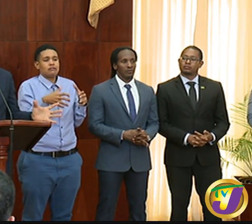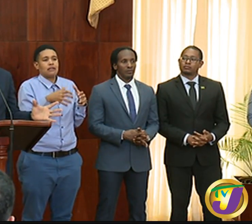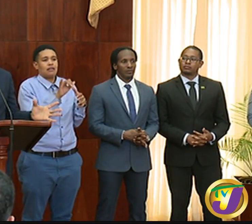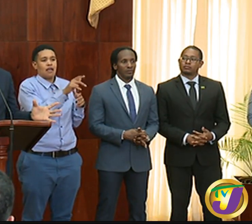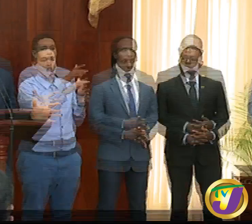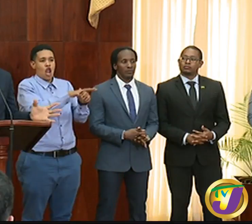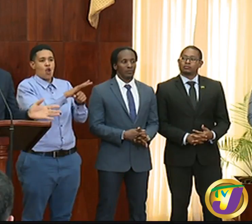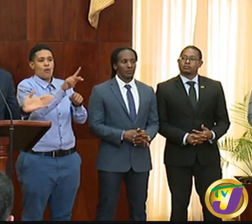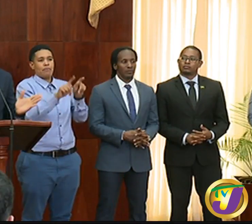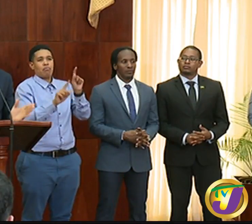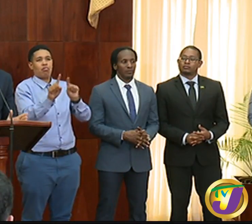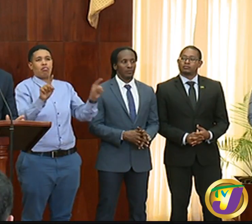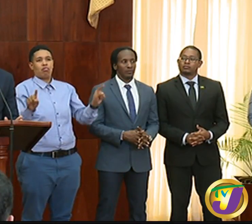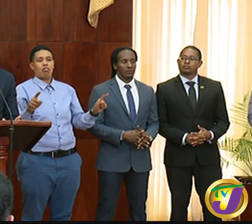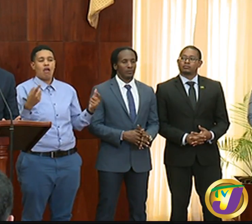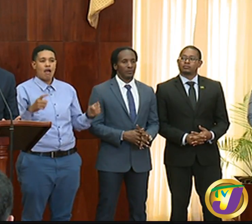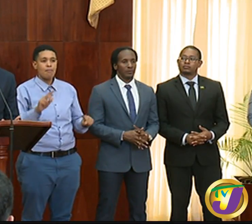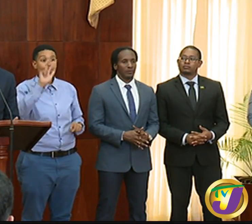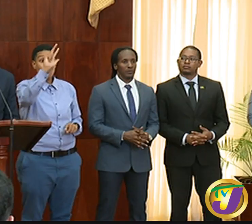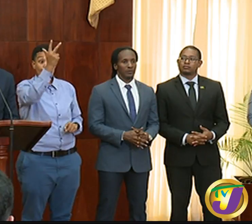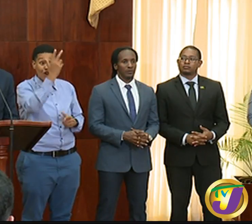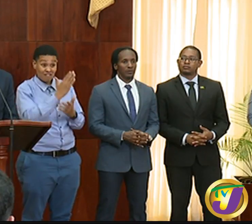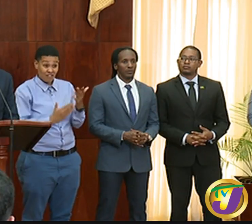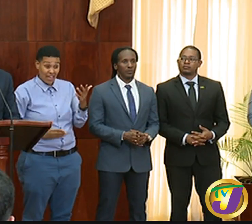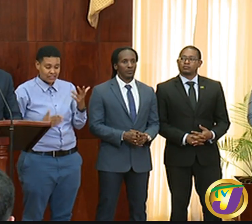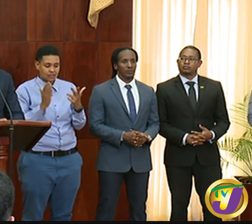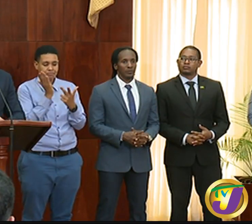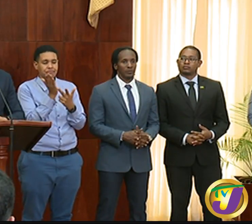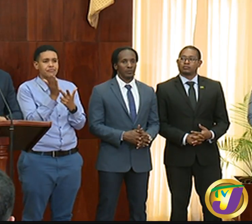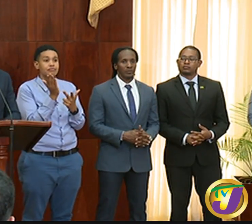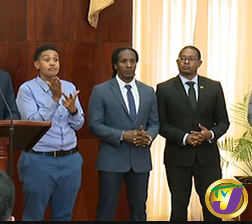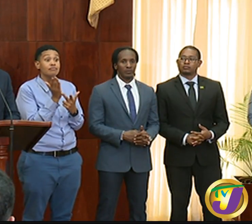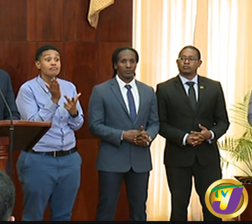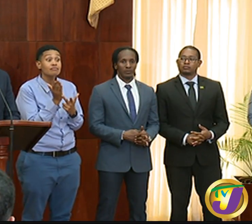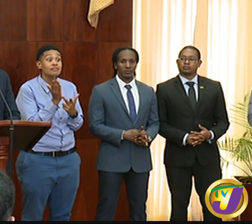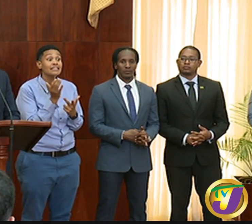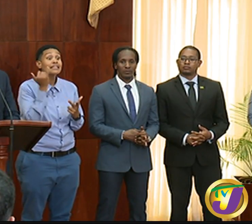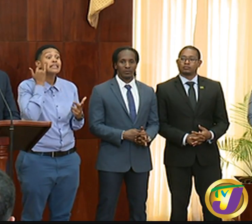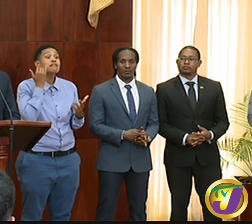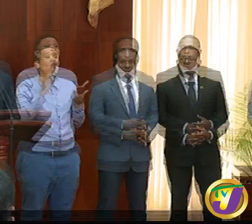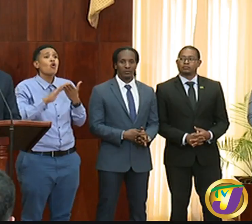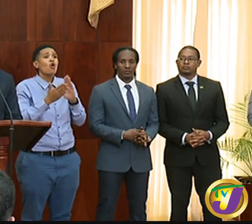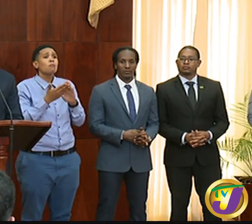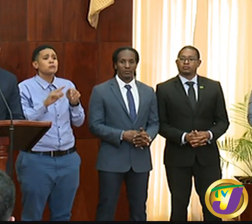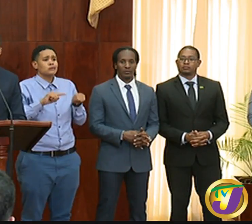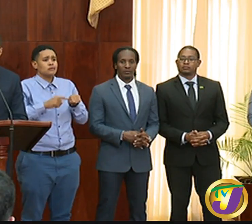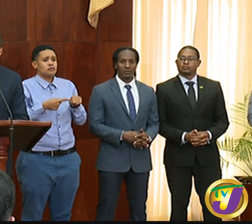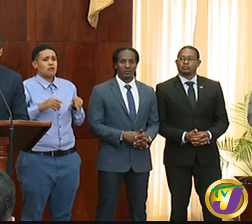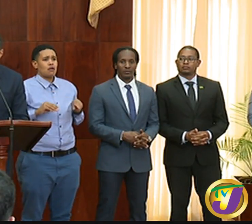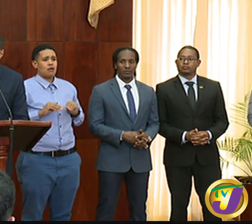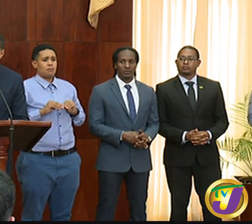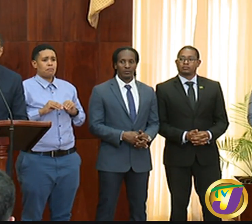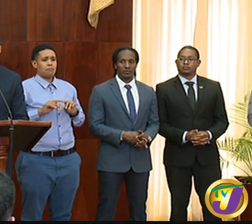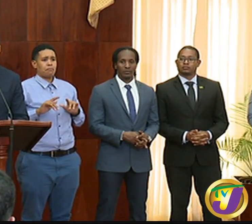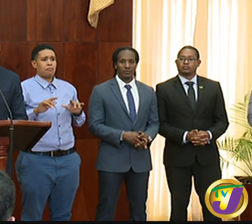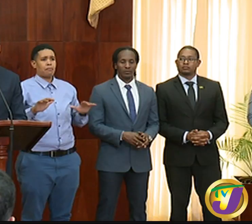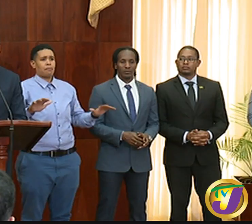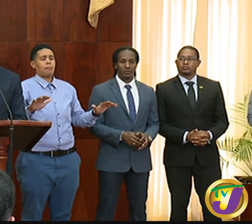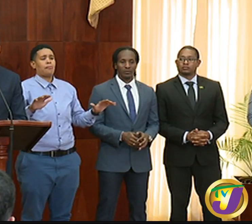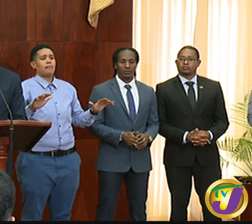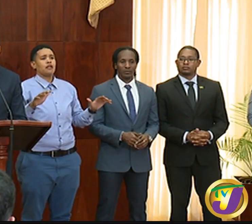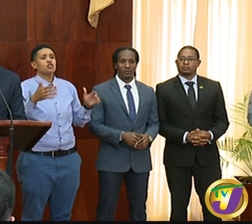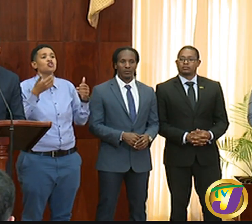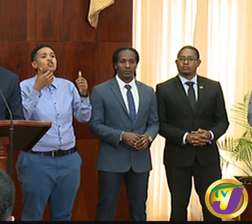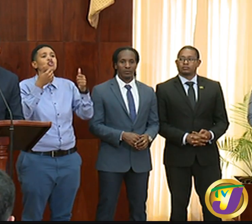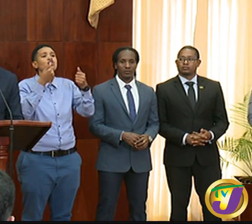it within that case. The third phase is if there is community spread, to try and flatten. That's a term